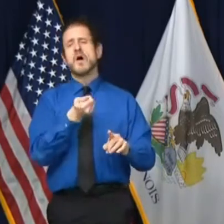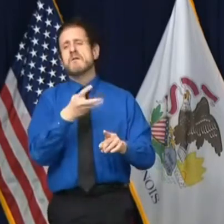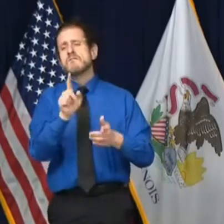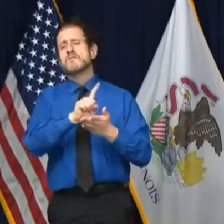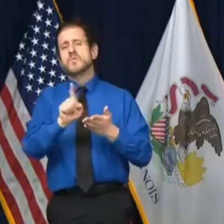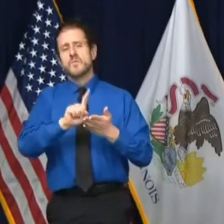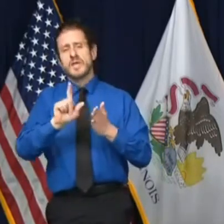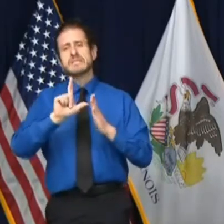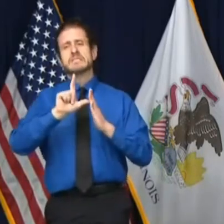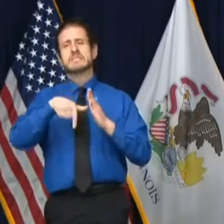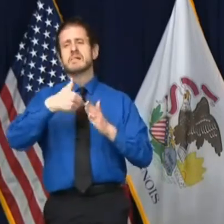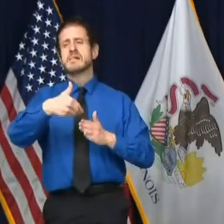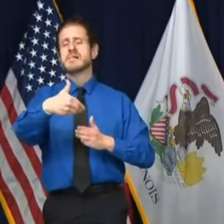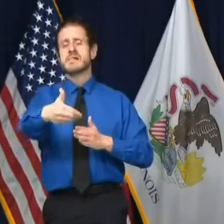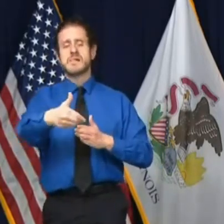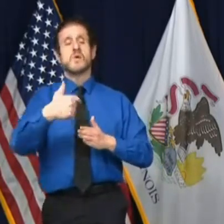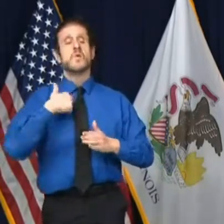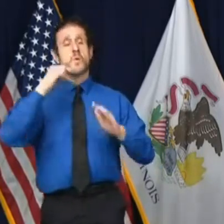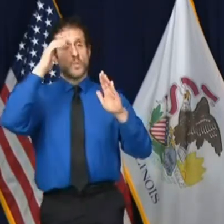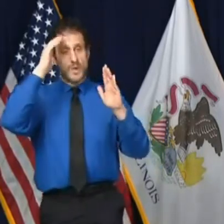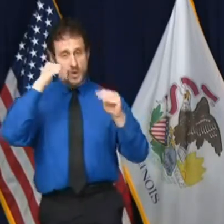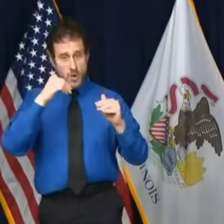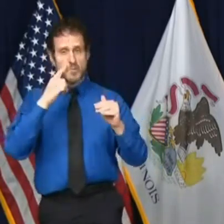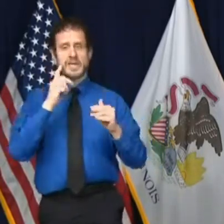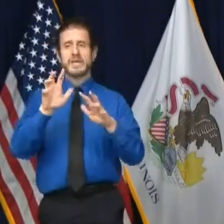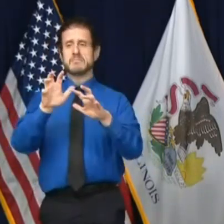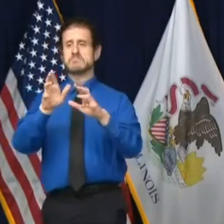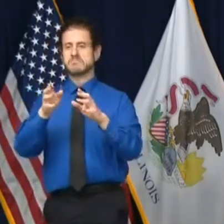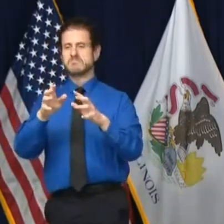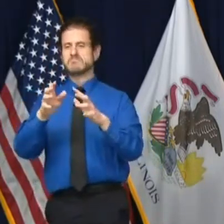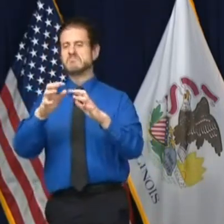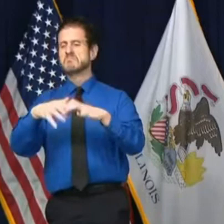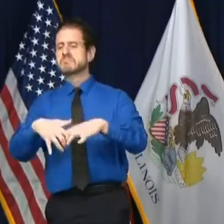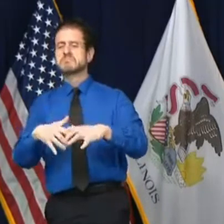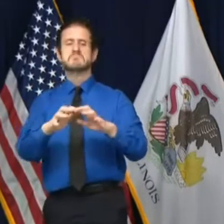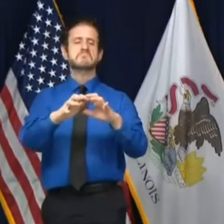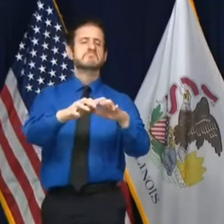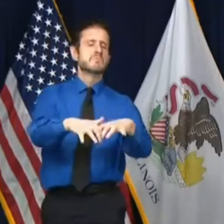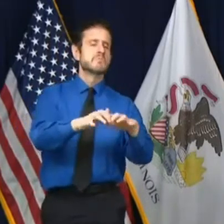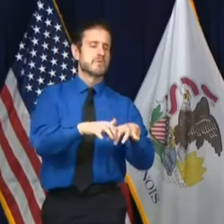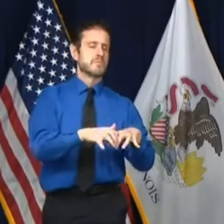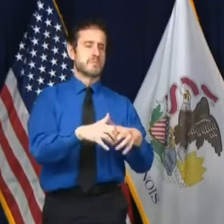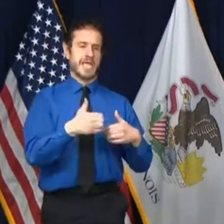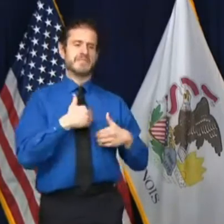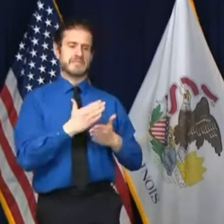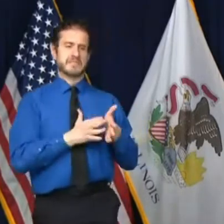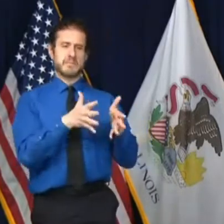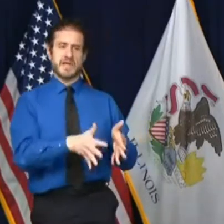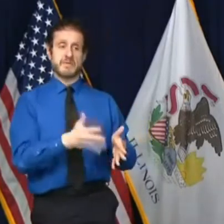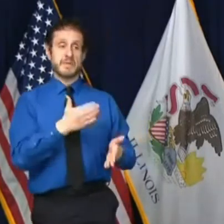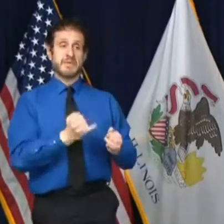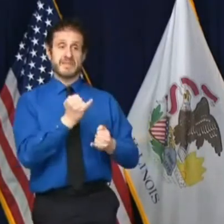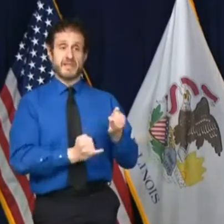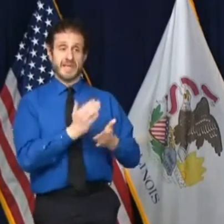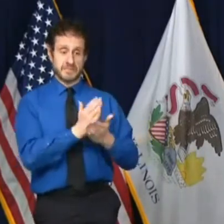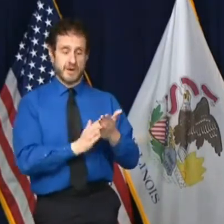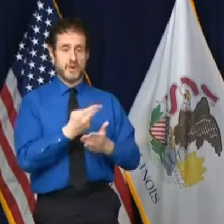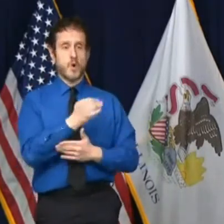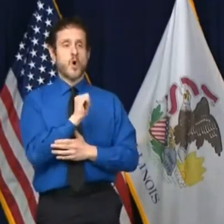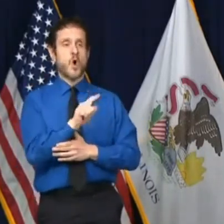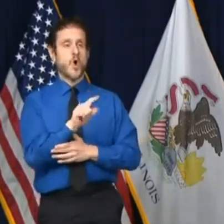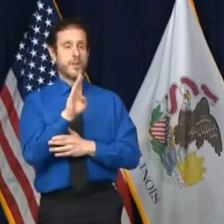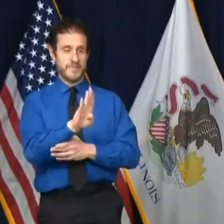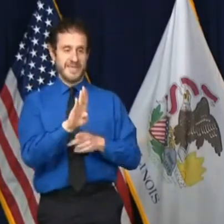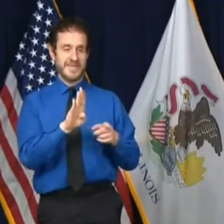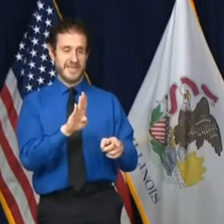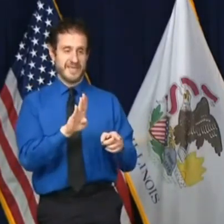now, the last piece of it, which is actually the most useful piece of it, this is Hall B, which has been designed to